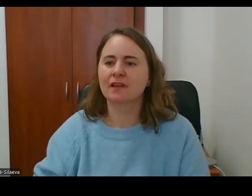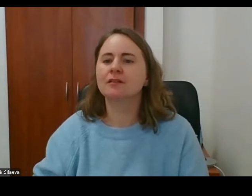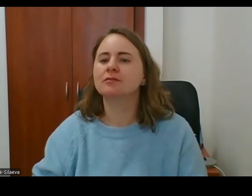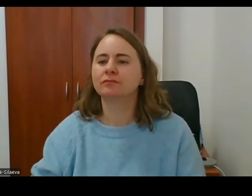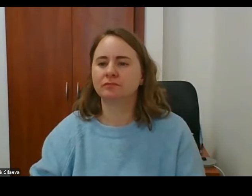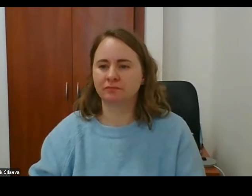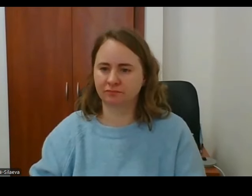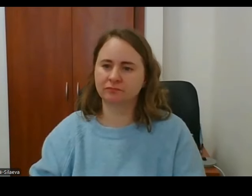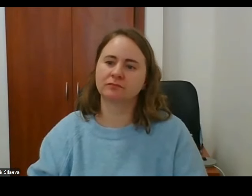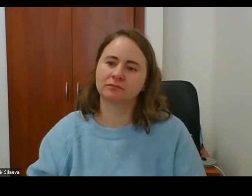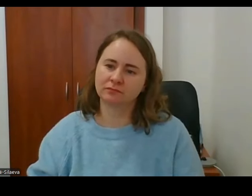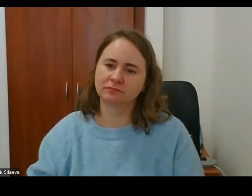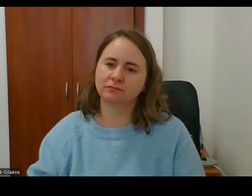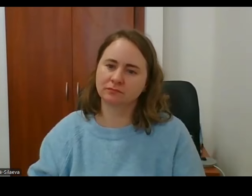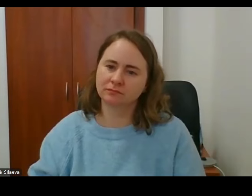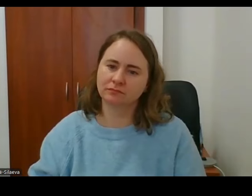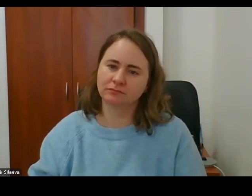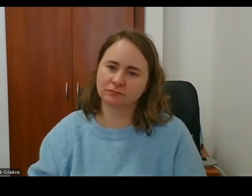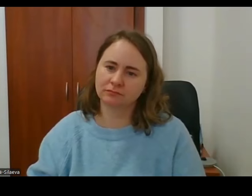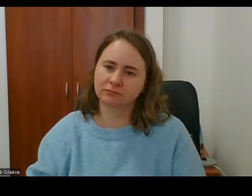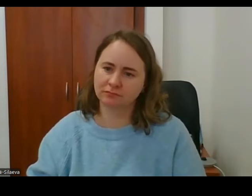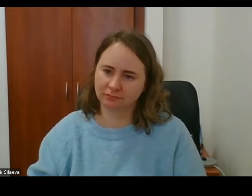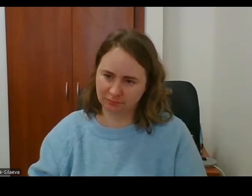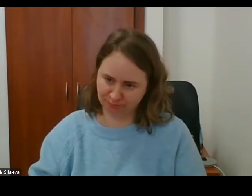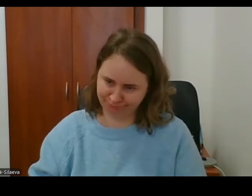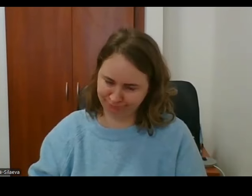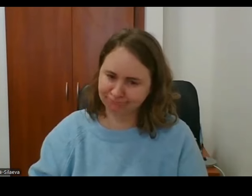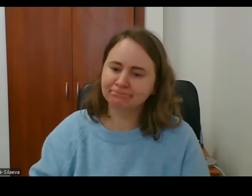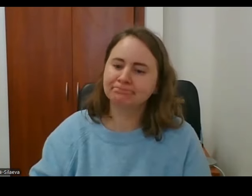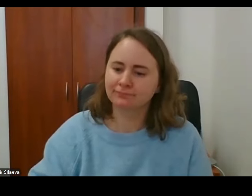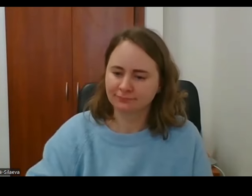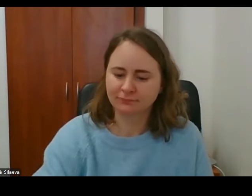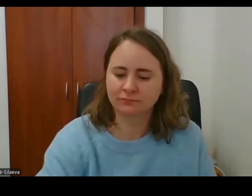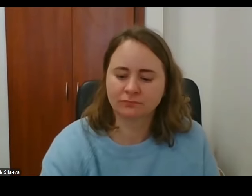or even the language deprivation syndrome.